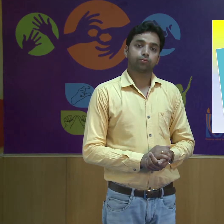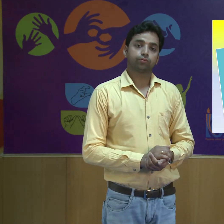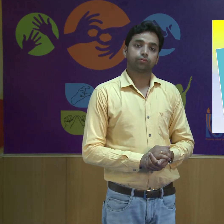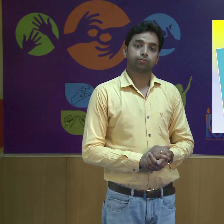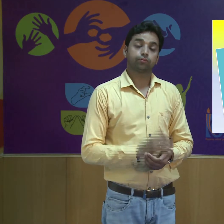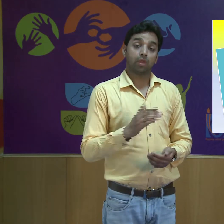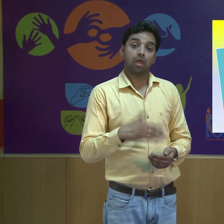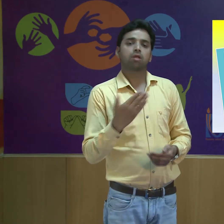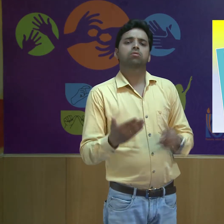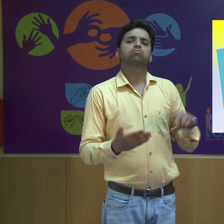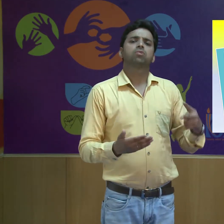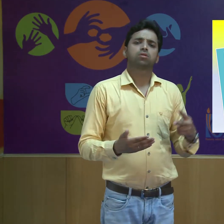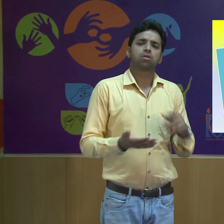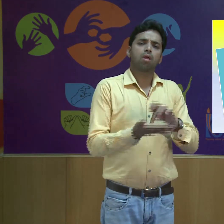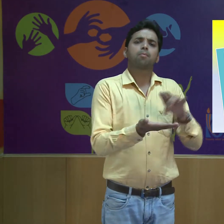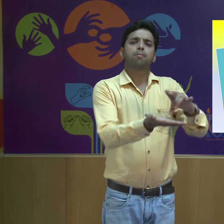and some other places,